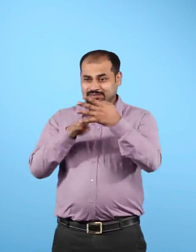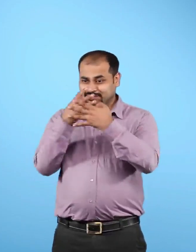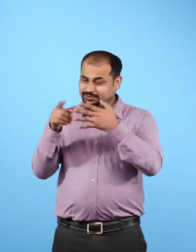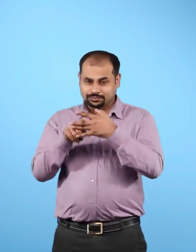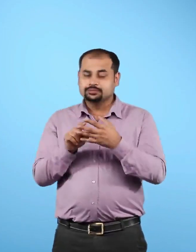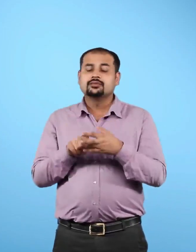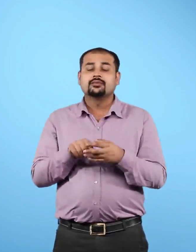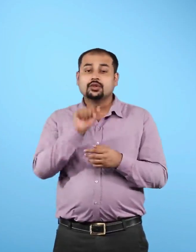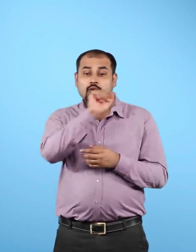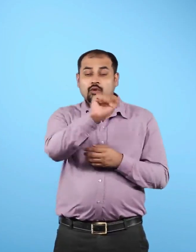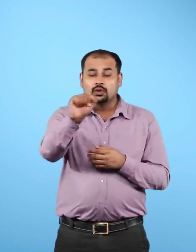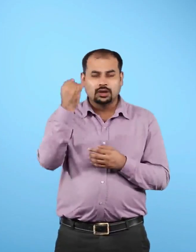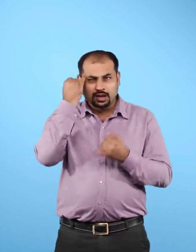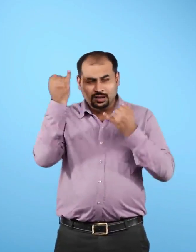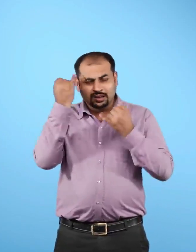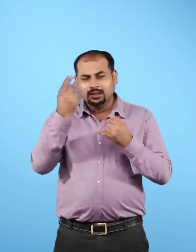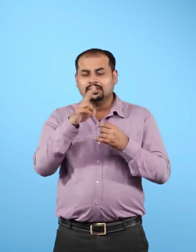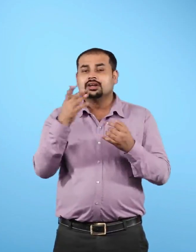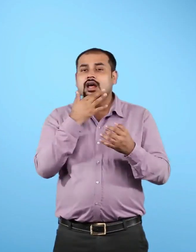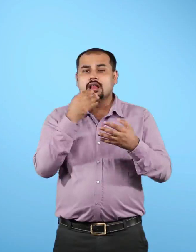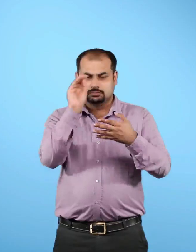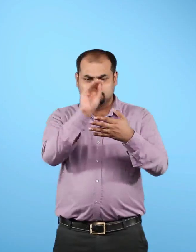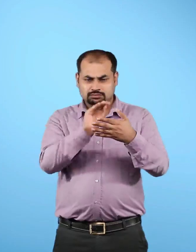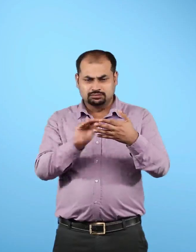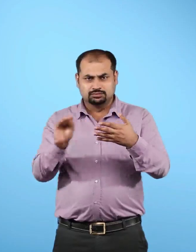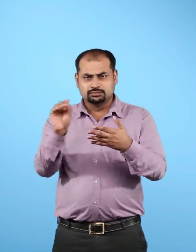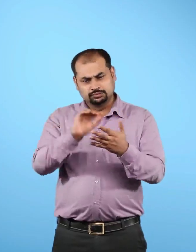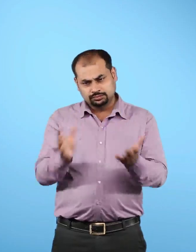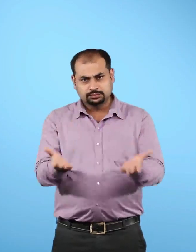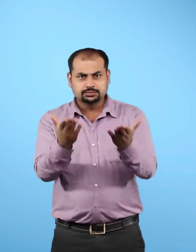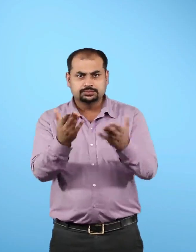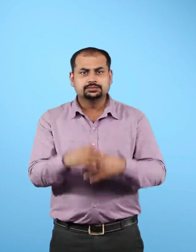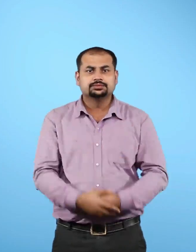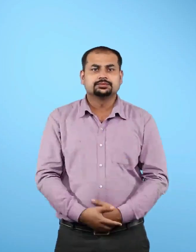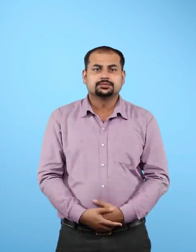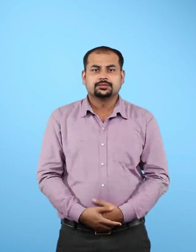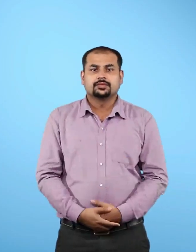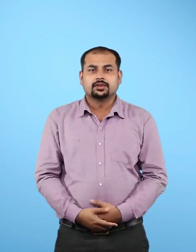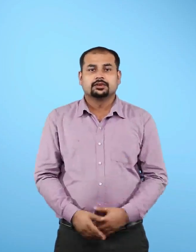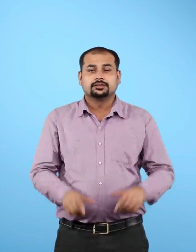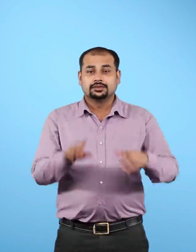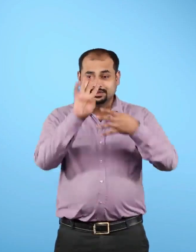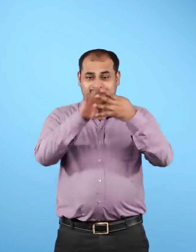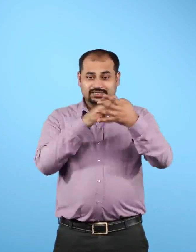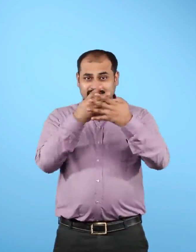Make your designs. We have 2 square grids given